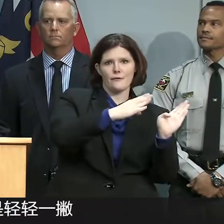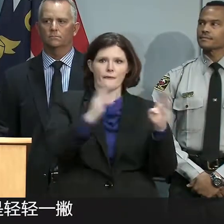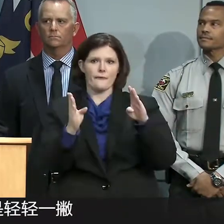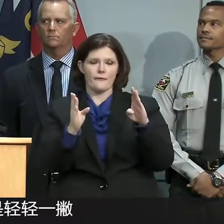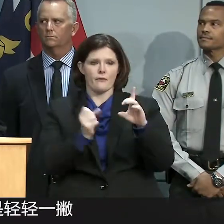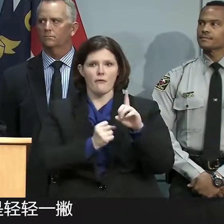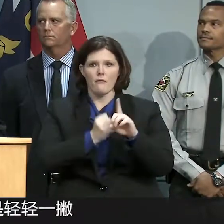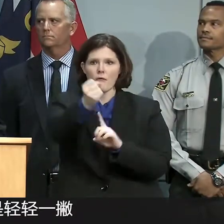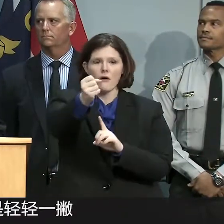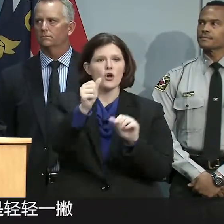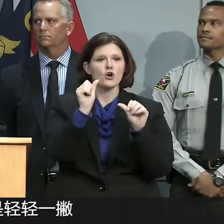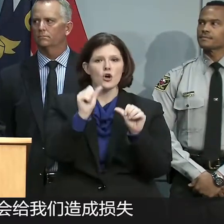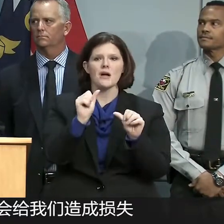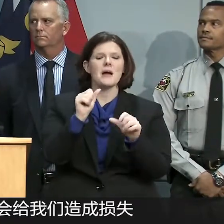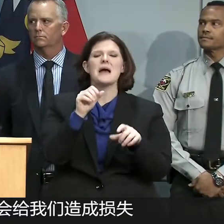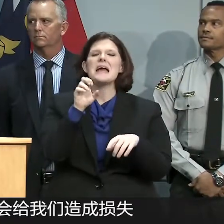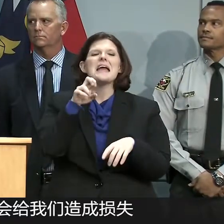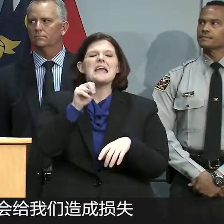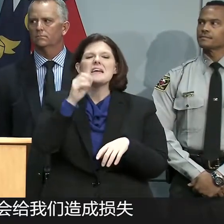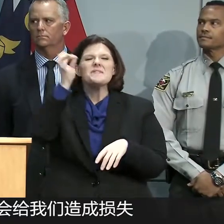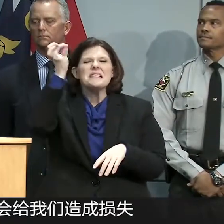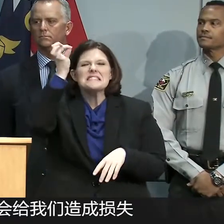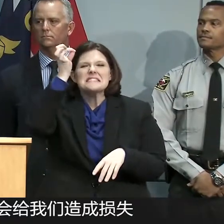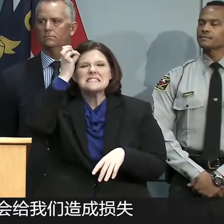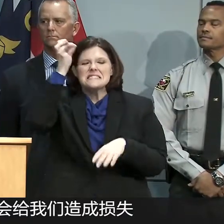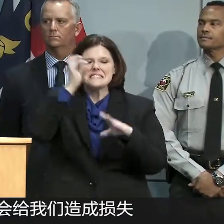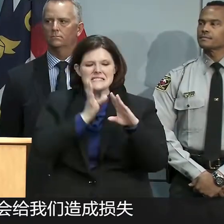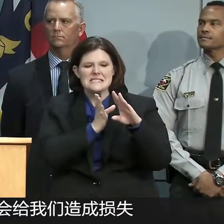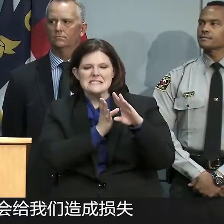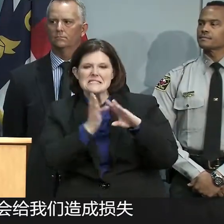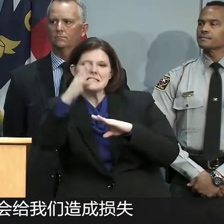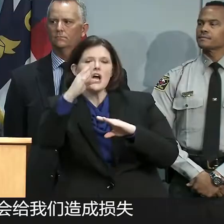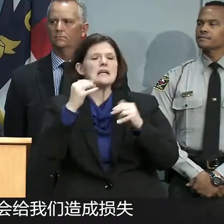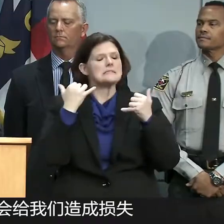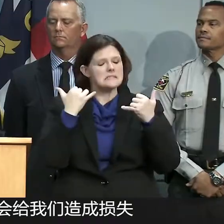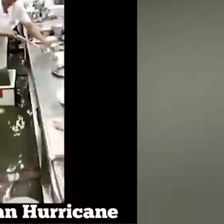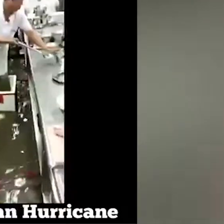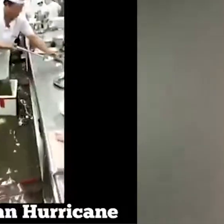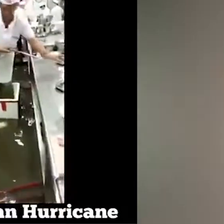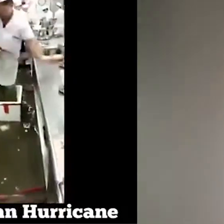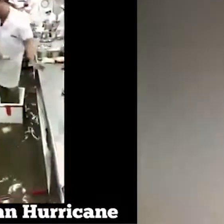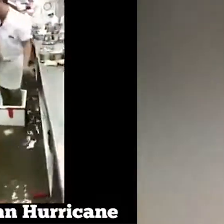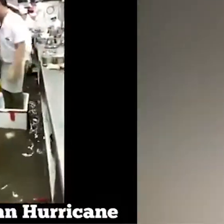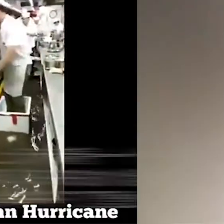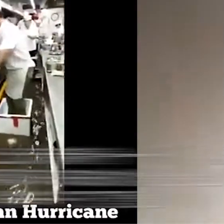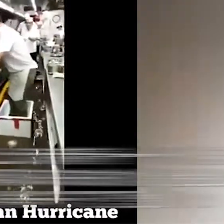even a glancing blow can cause damage from such a powerful storm.